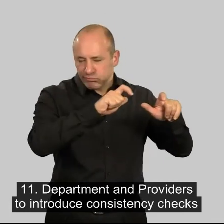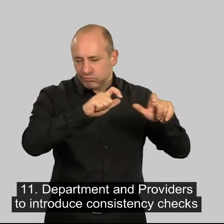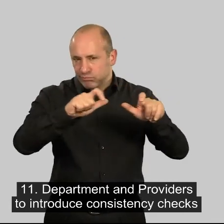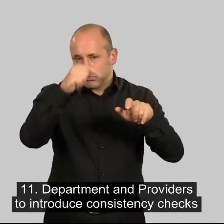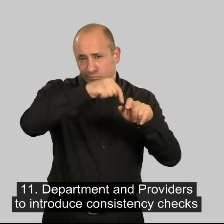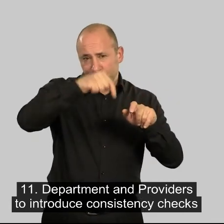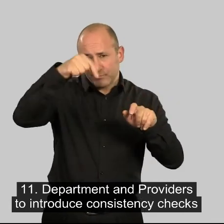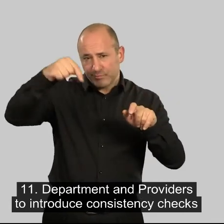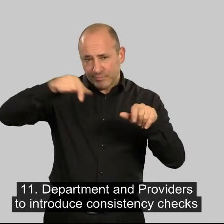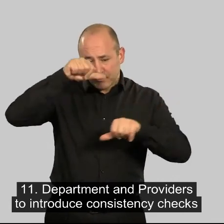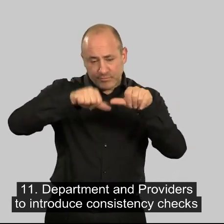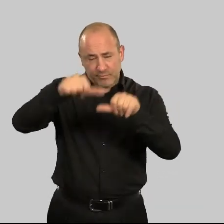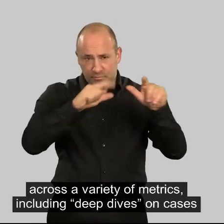metrics,